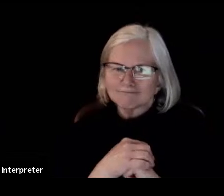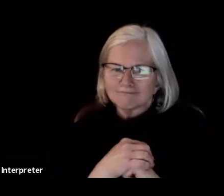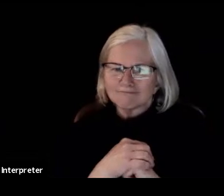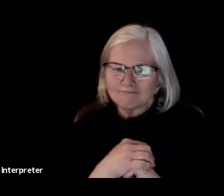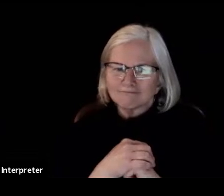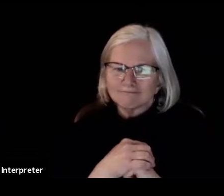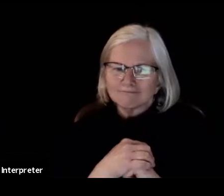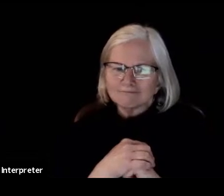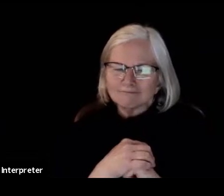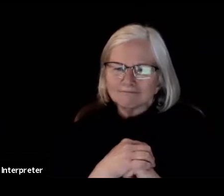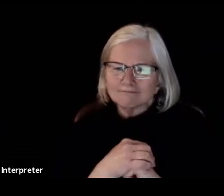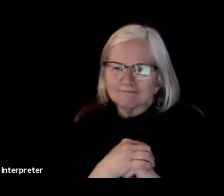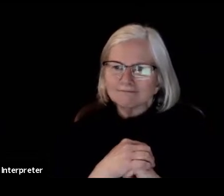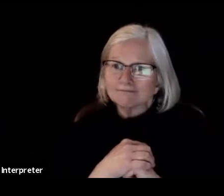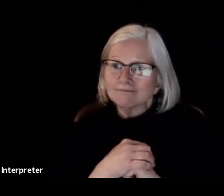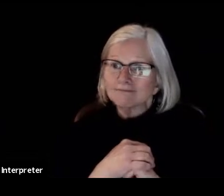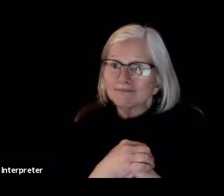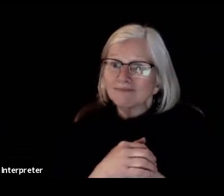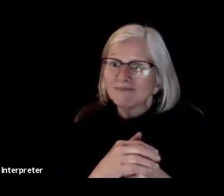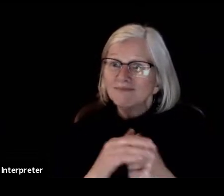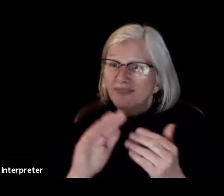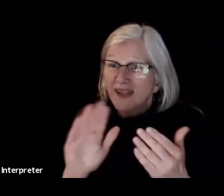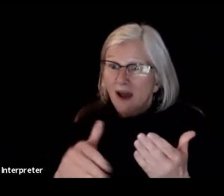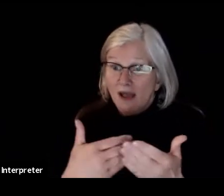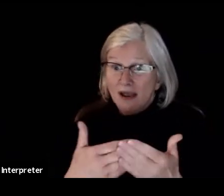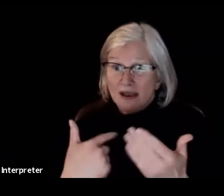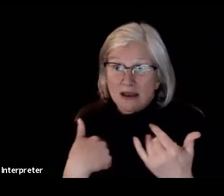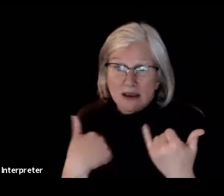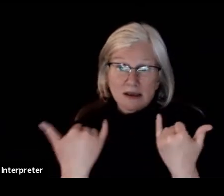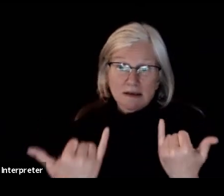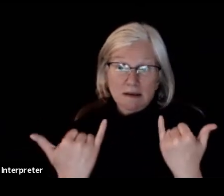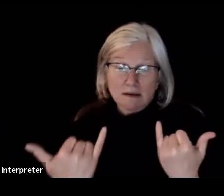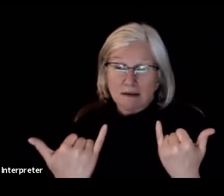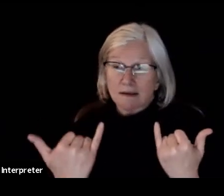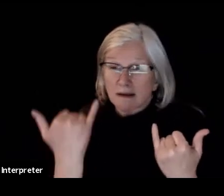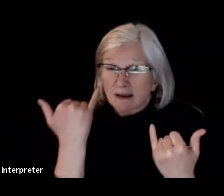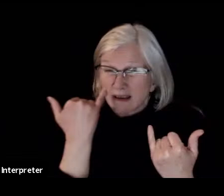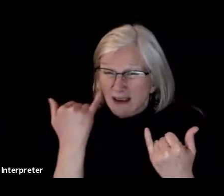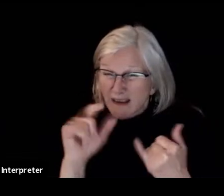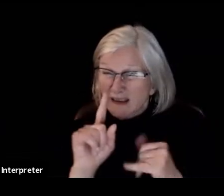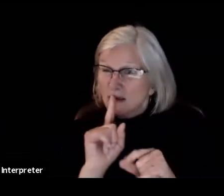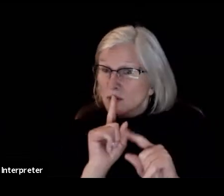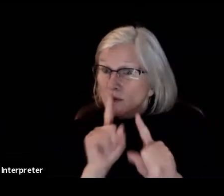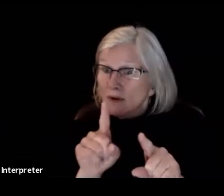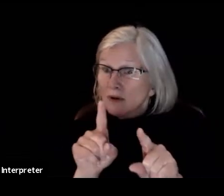All right, that is all the time we have for today. We invite any reporters with additional questions to reach out to our